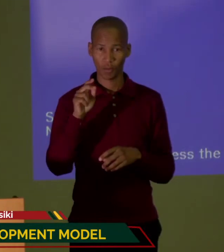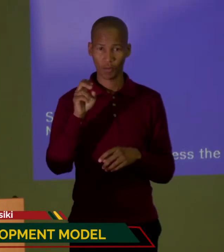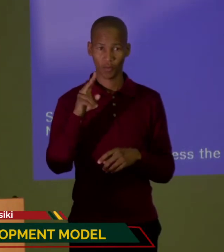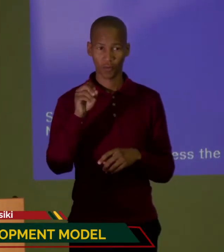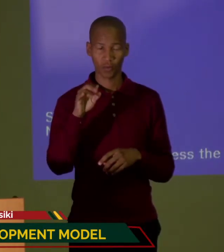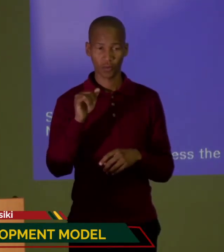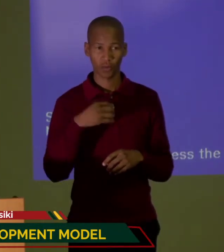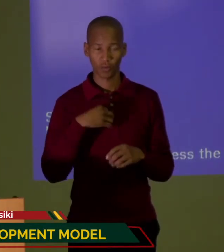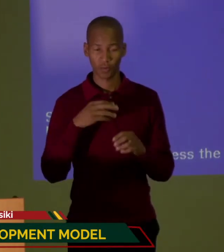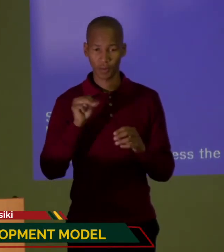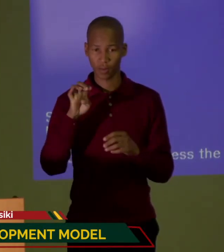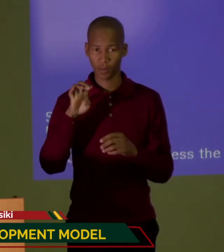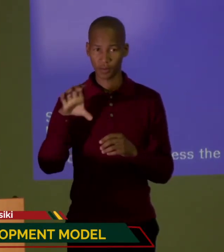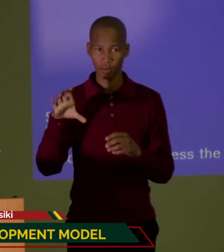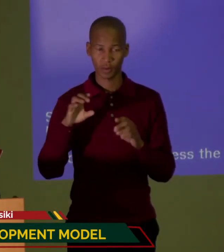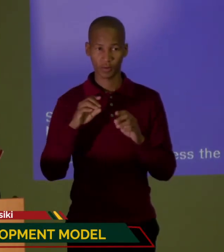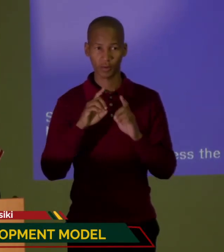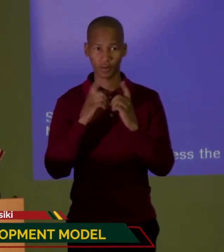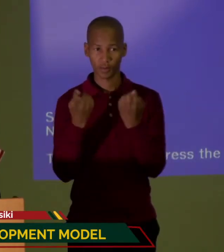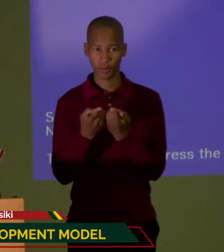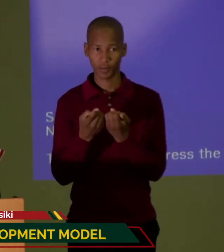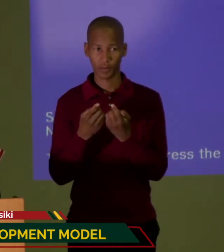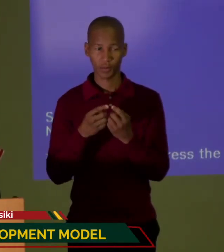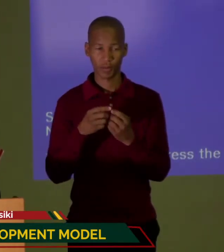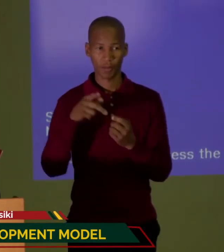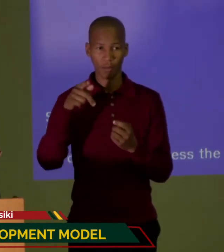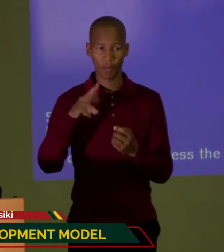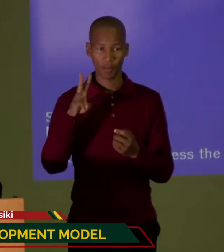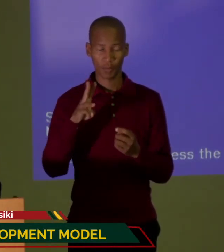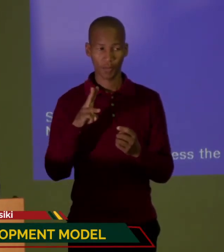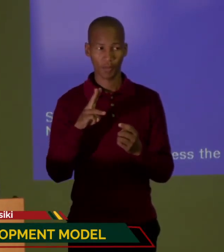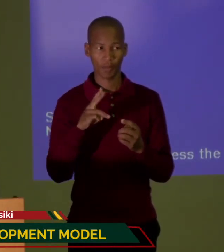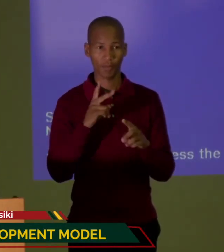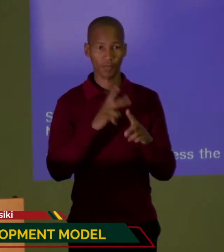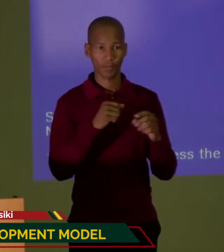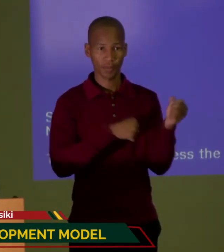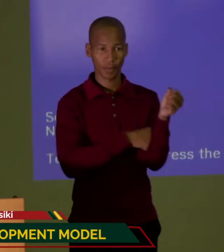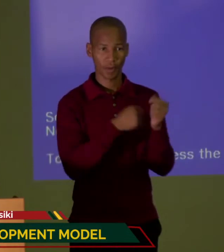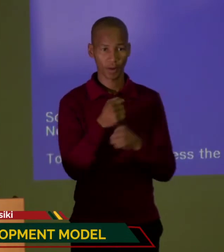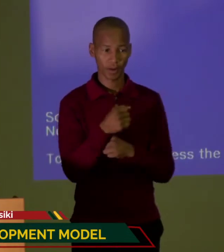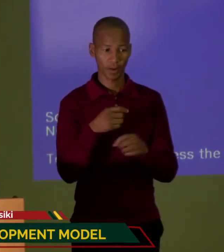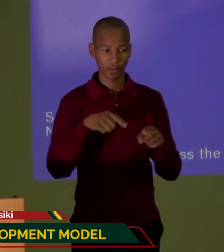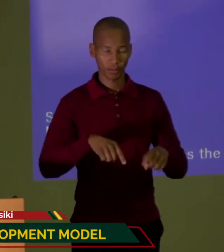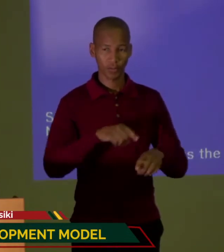the Department of Public Works and Infrastructure in the province. And